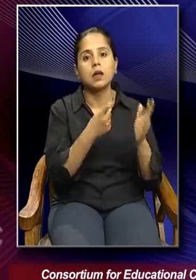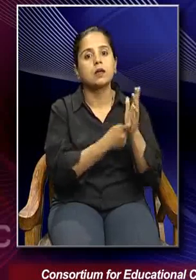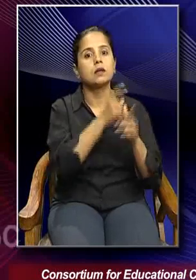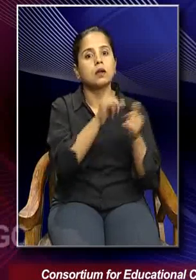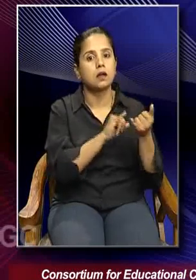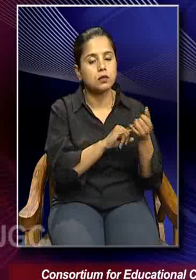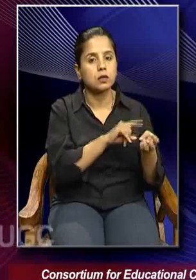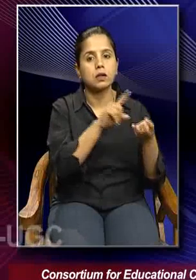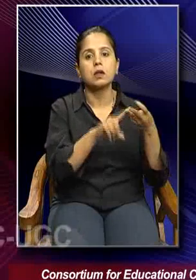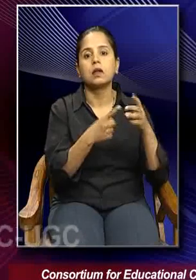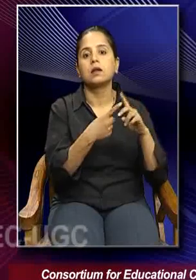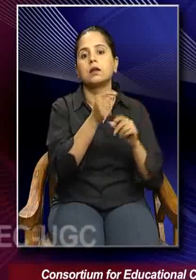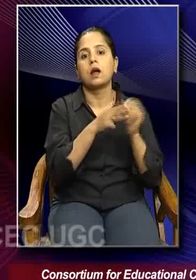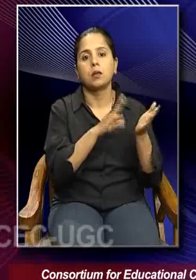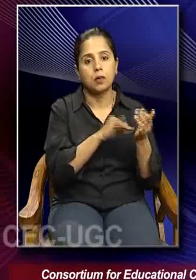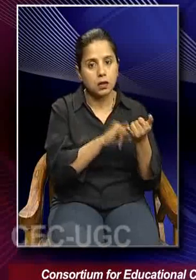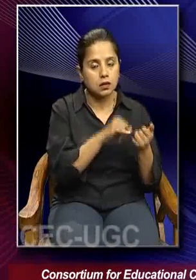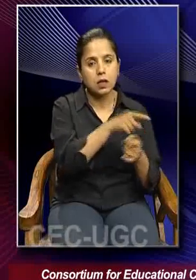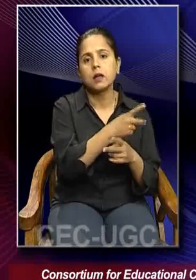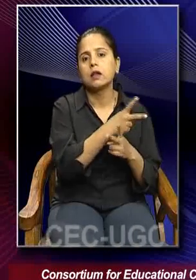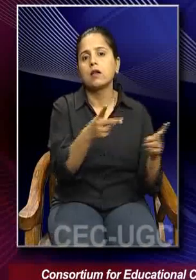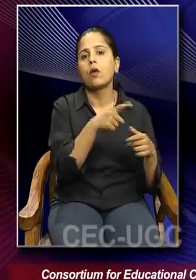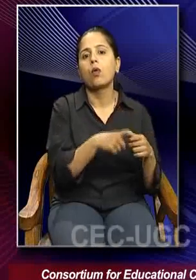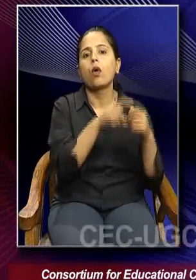three gunas have different qualities that they possess.